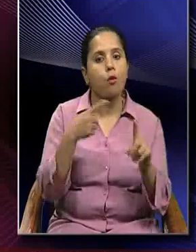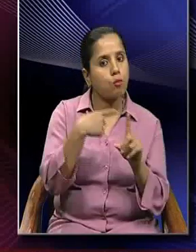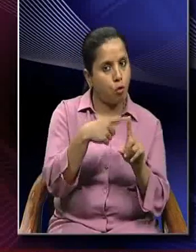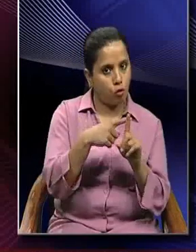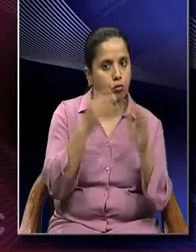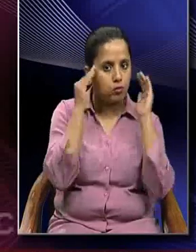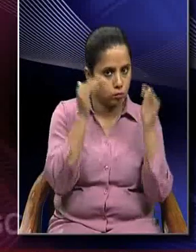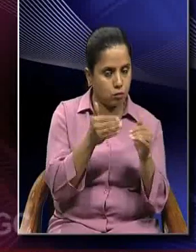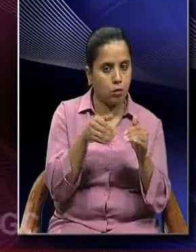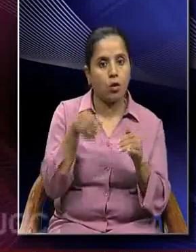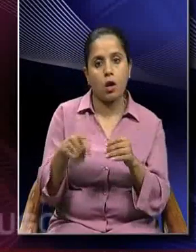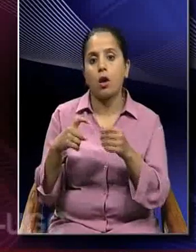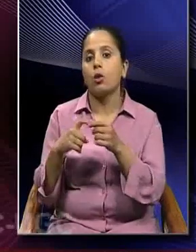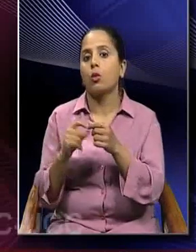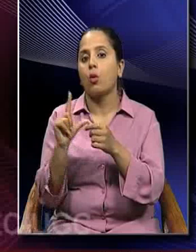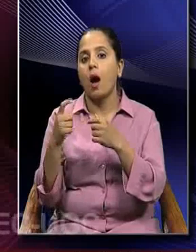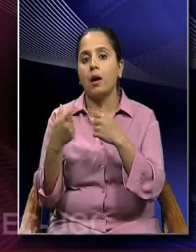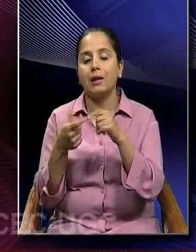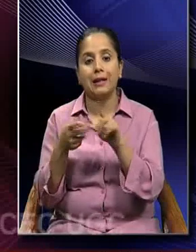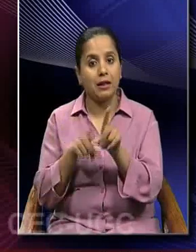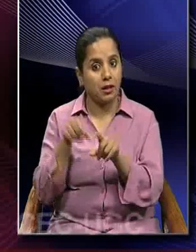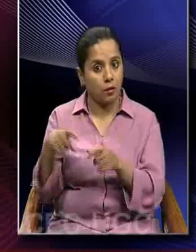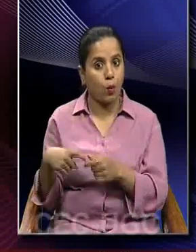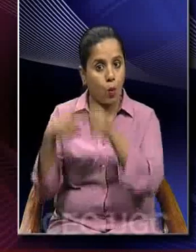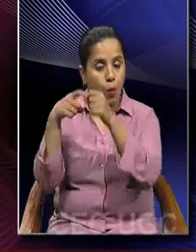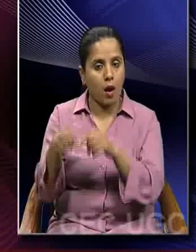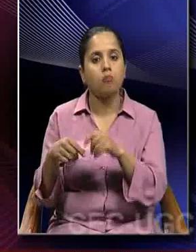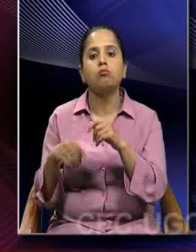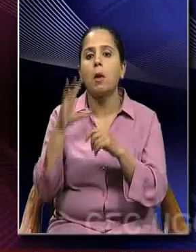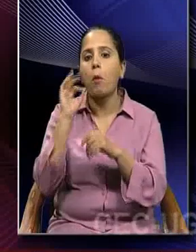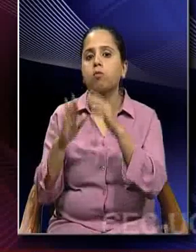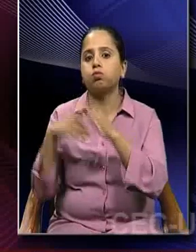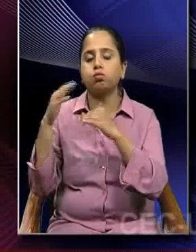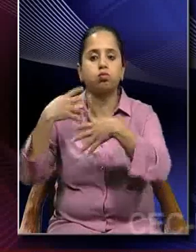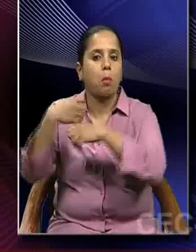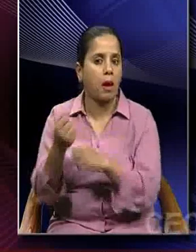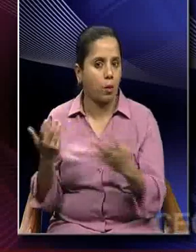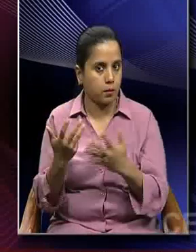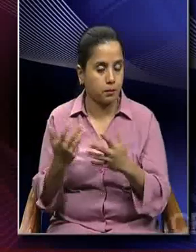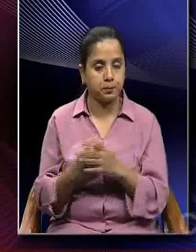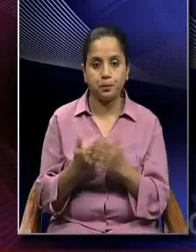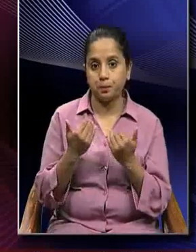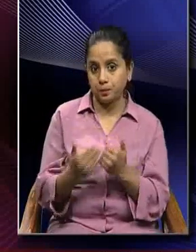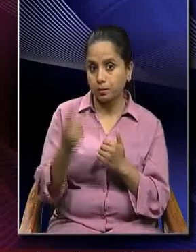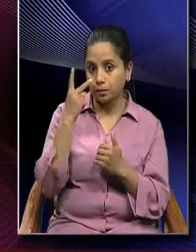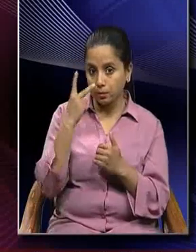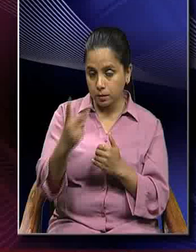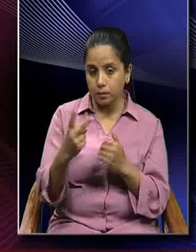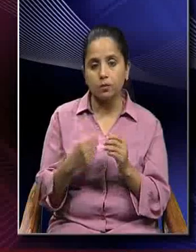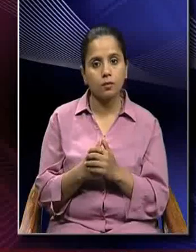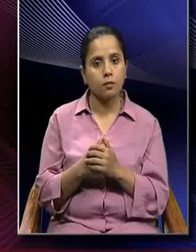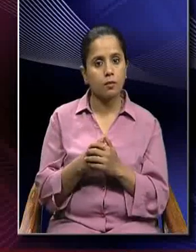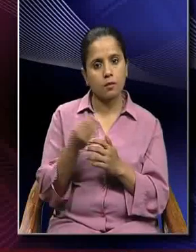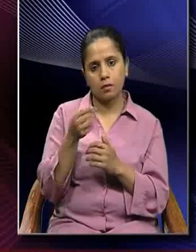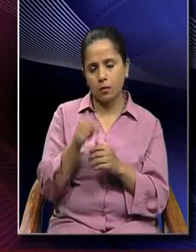positivism and qualitative methodology is based on constructivism. Let us now inspect some